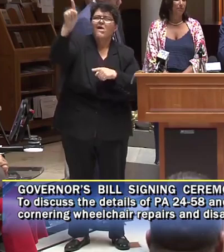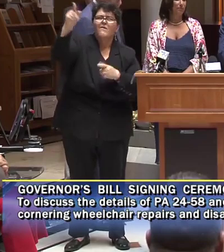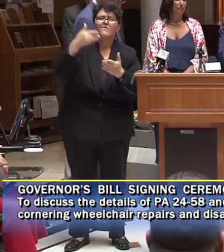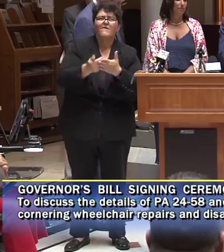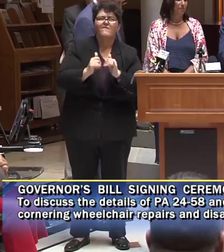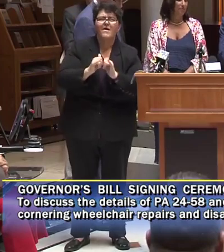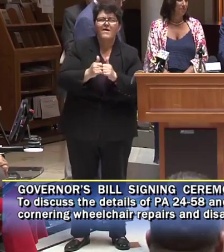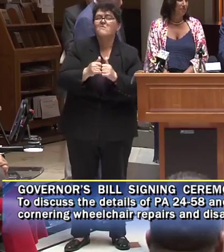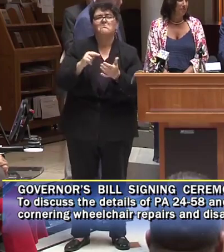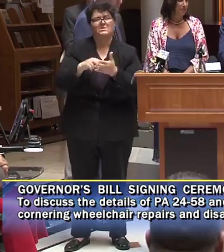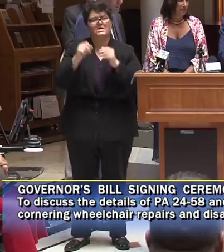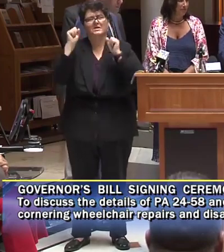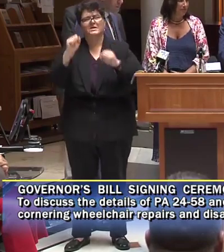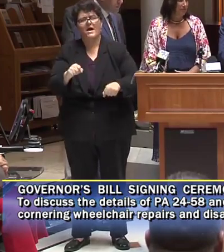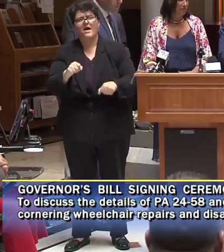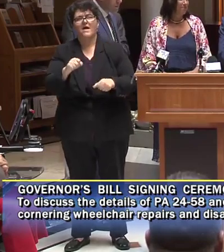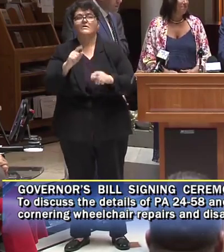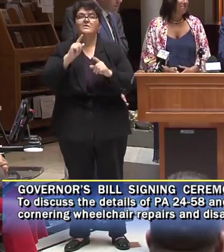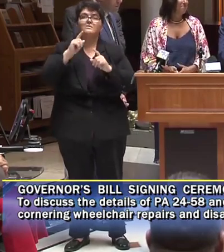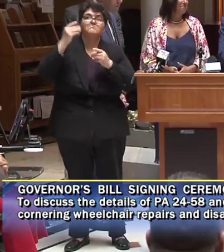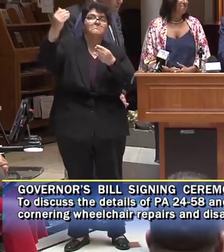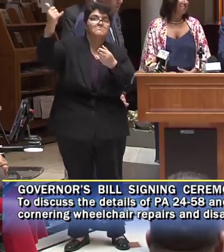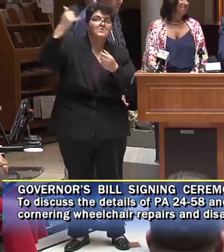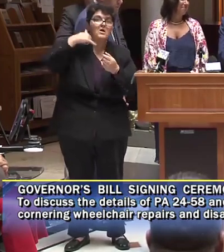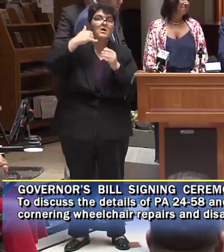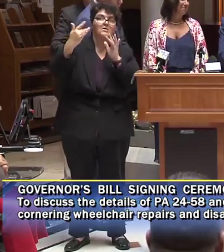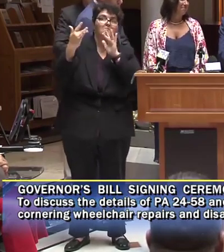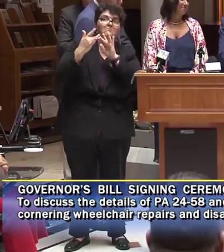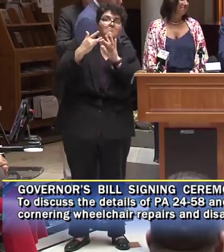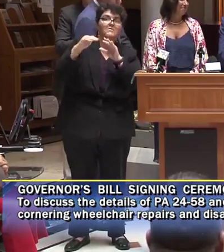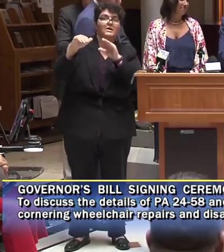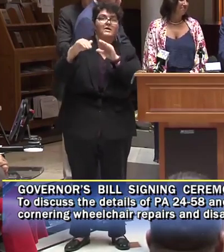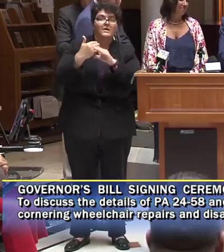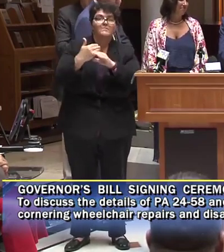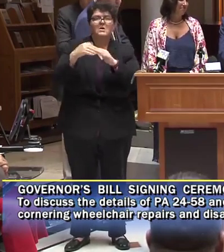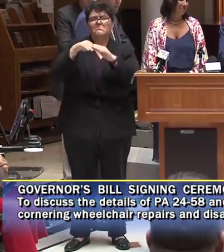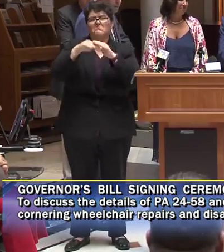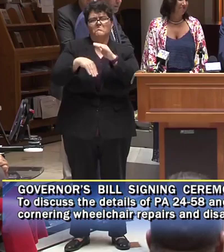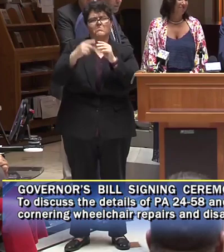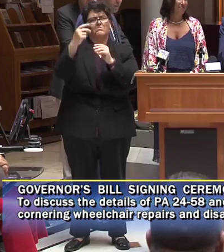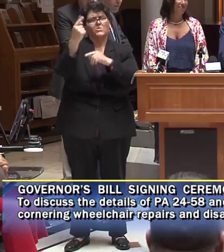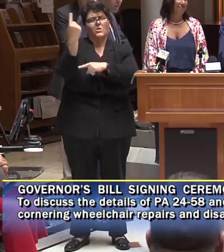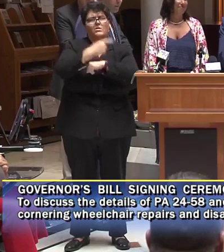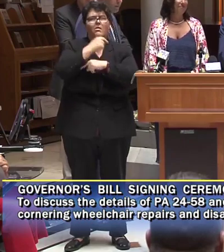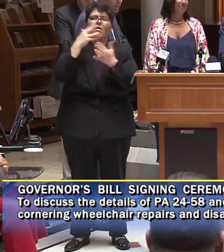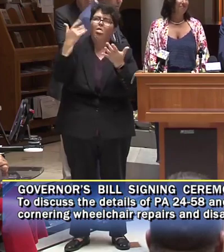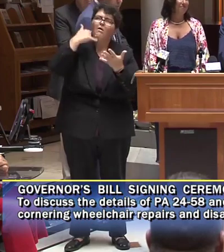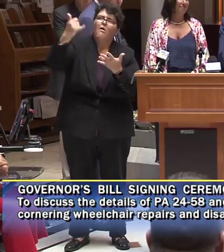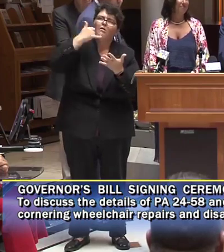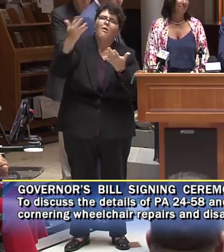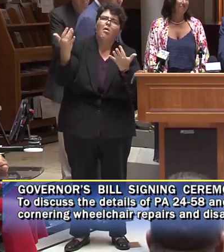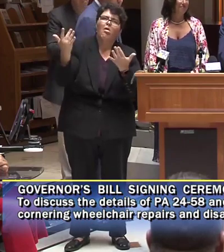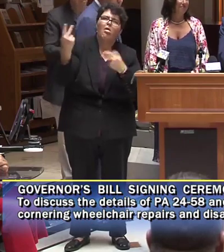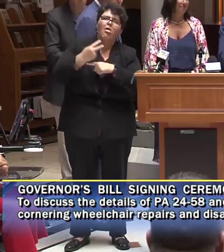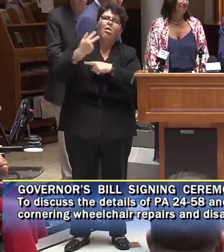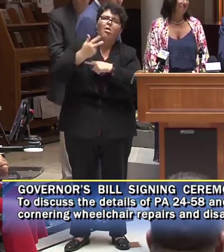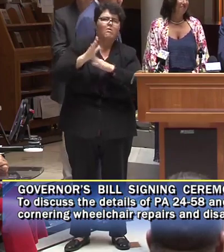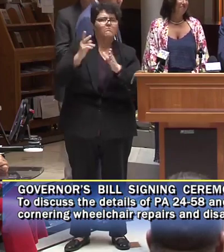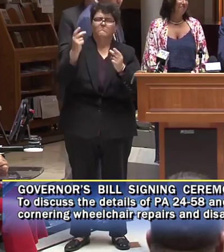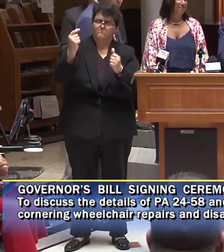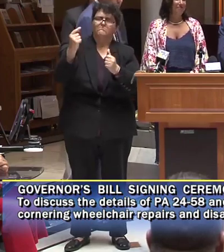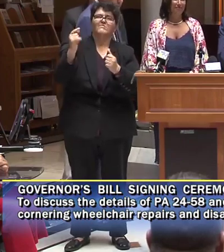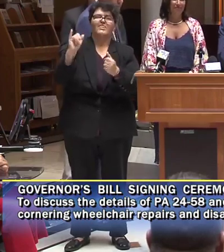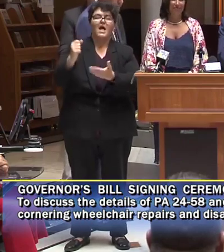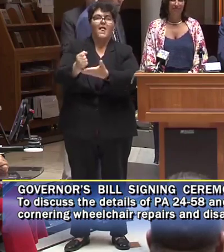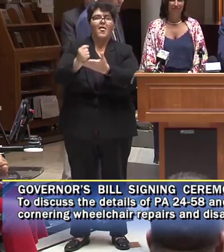times, either by phone or email, must be done within 1 business day, greatly improving access, especially for